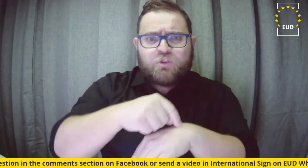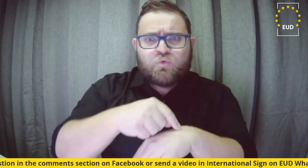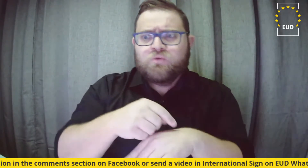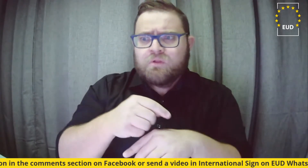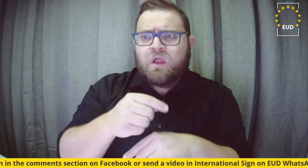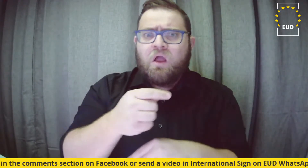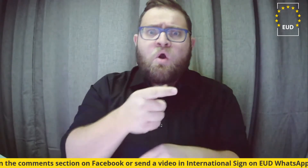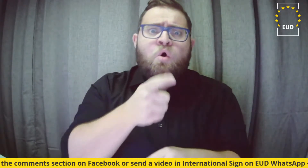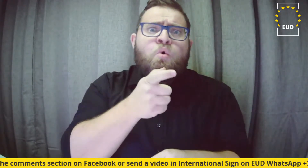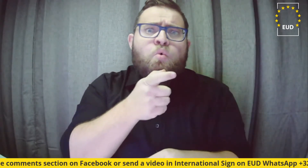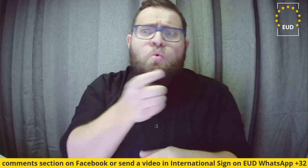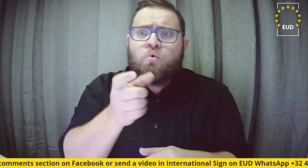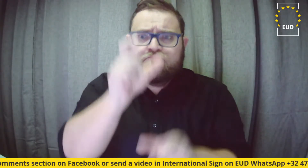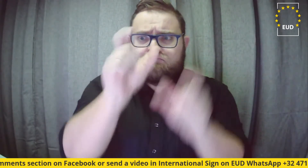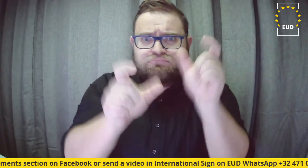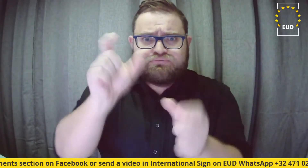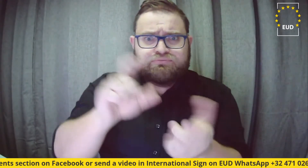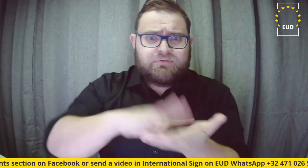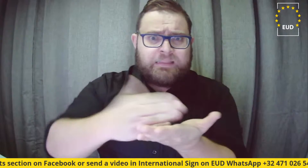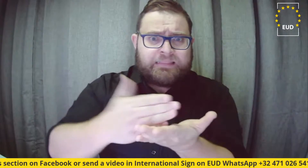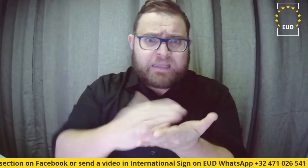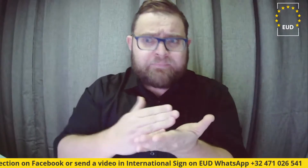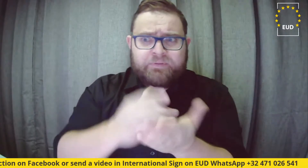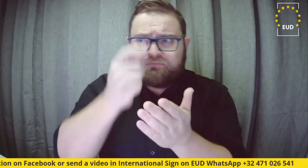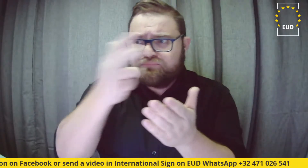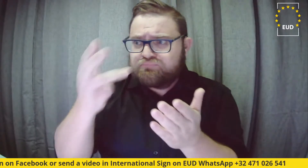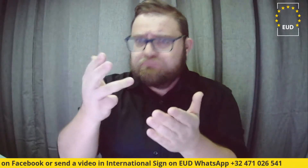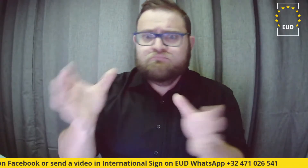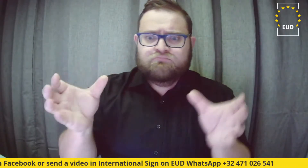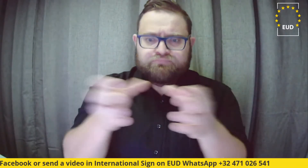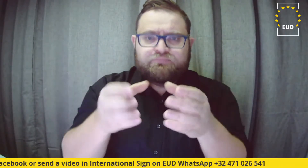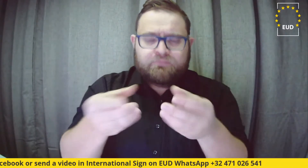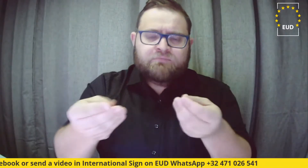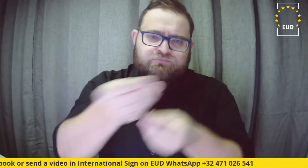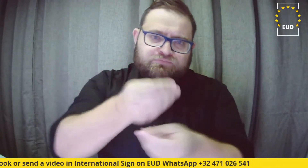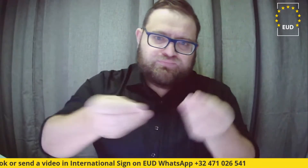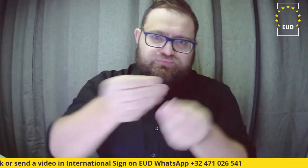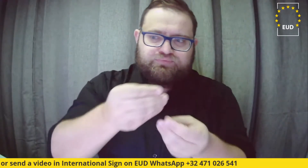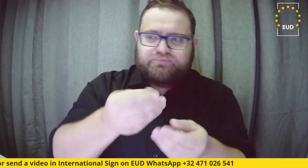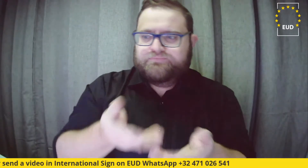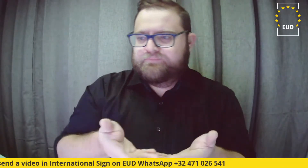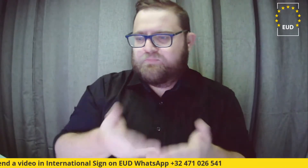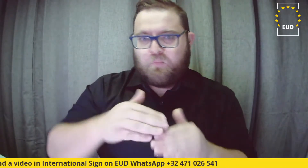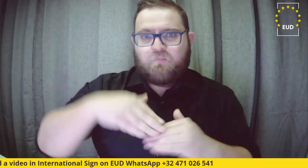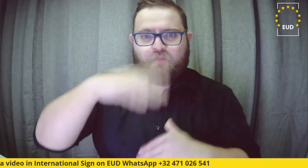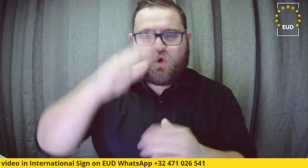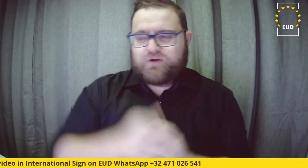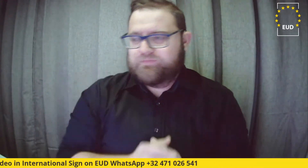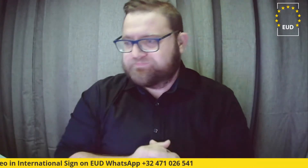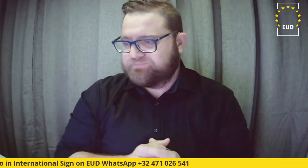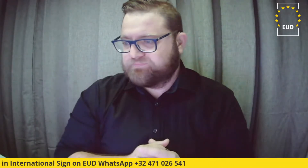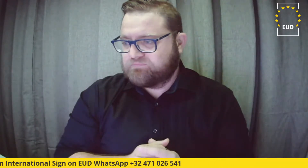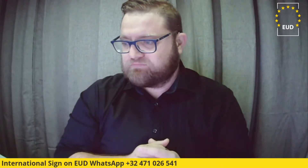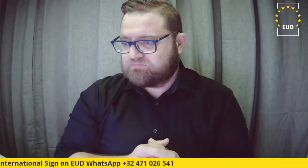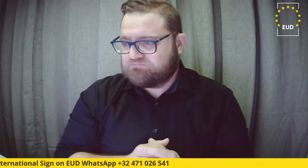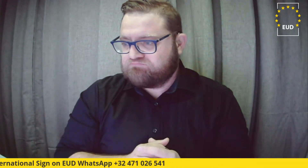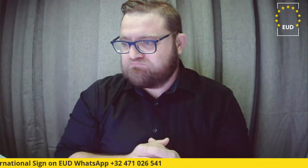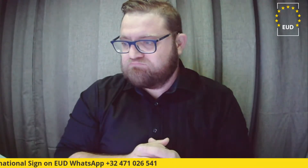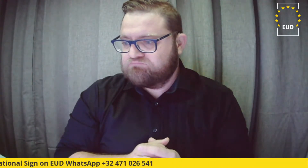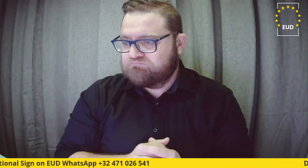When discussing the budget, it's important not only to discuss how many hours will be interpreted, but also who can be the interpreters